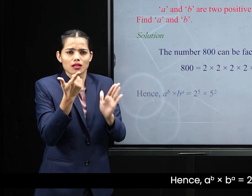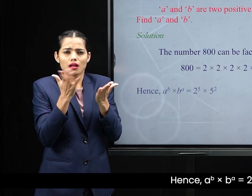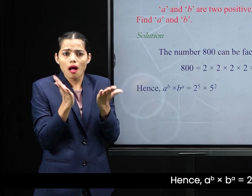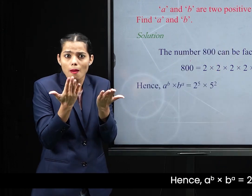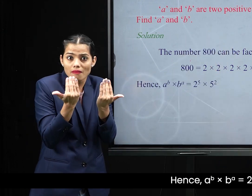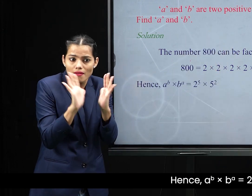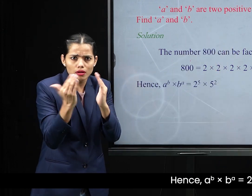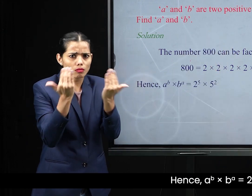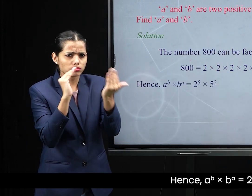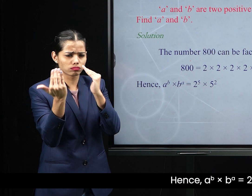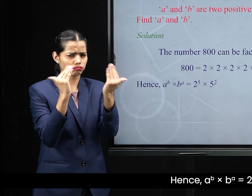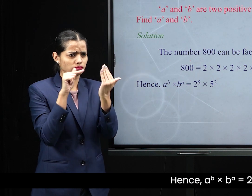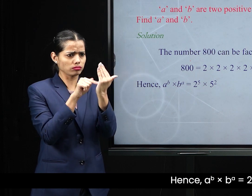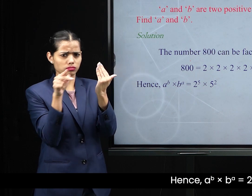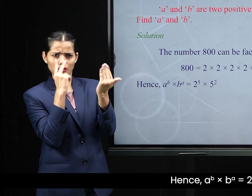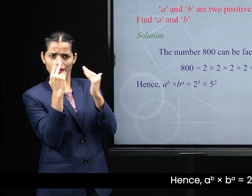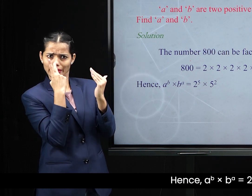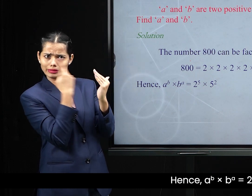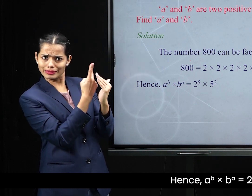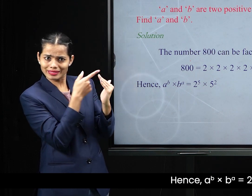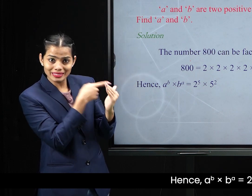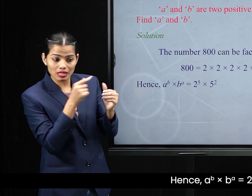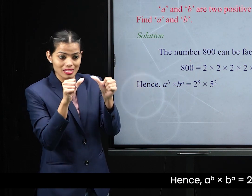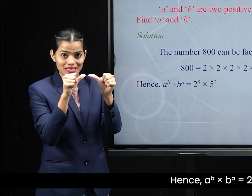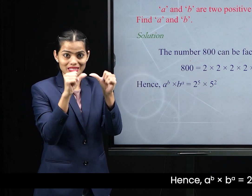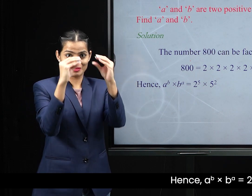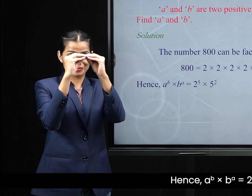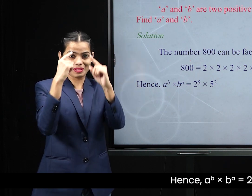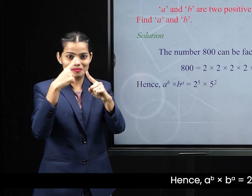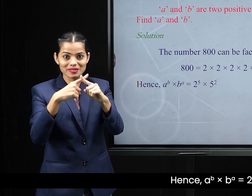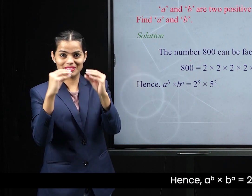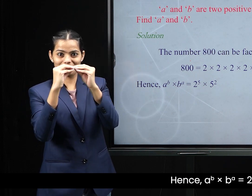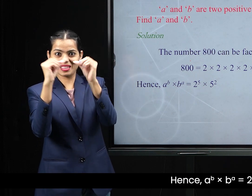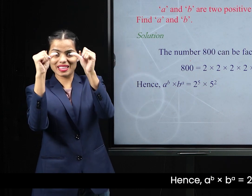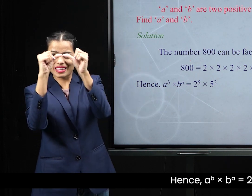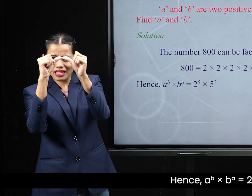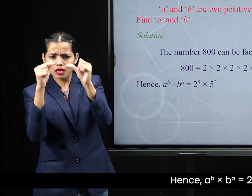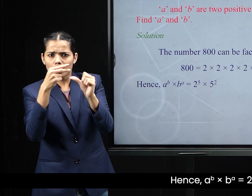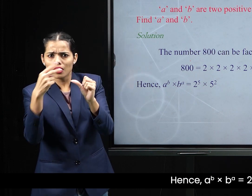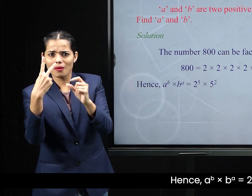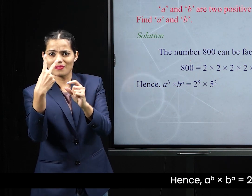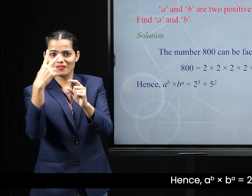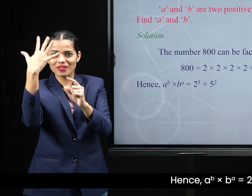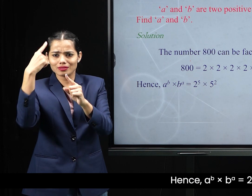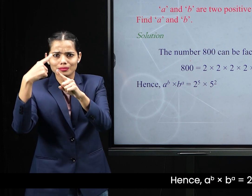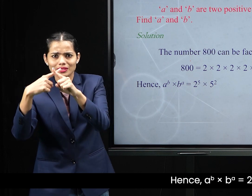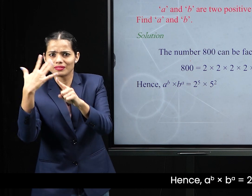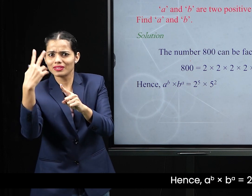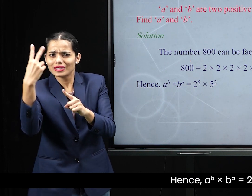Hence, by comparing a power b into b power a is equal to 2 power 5 into 5 power 2.